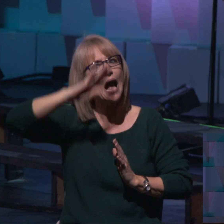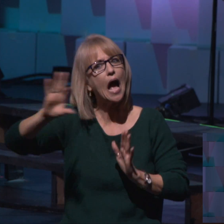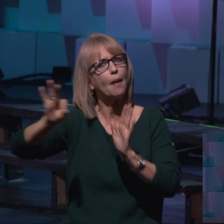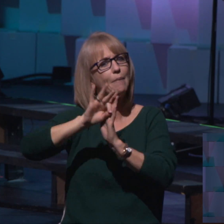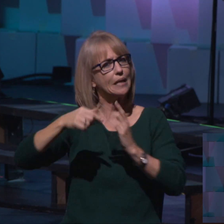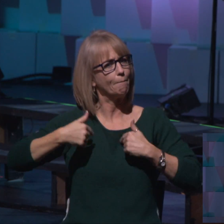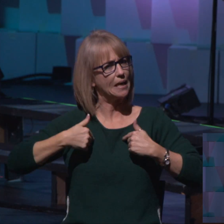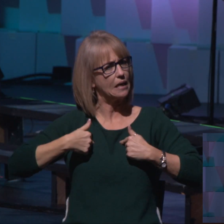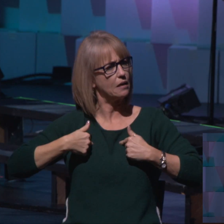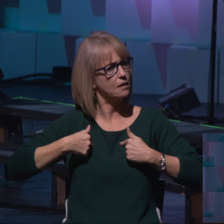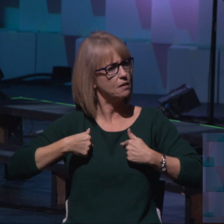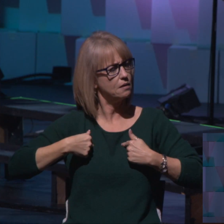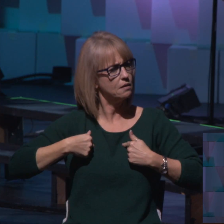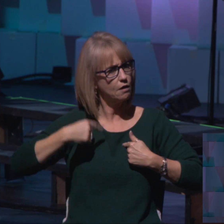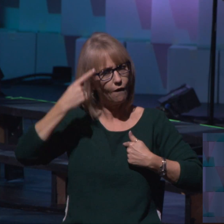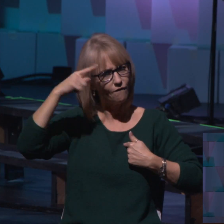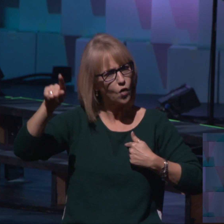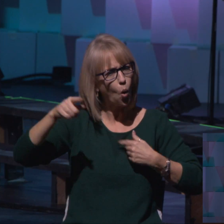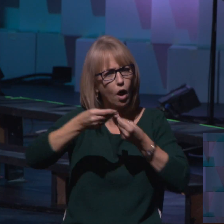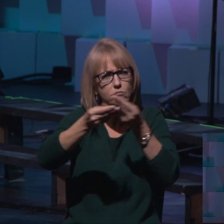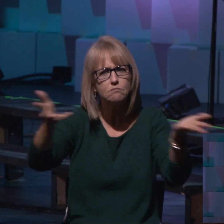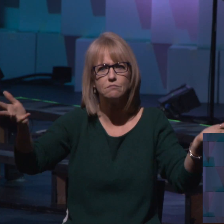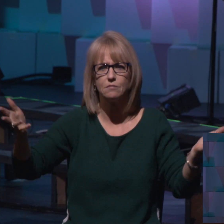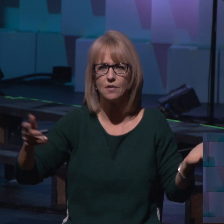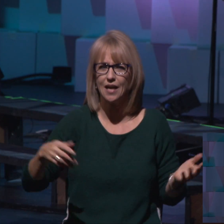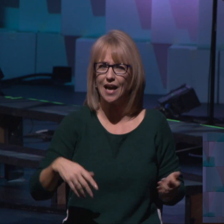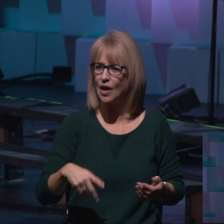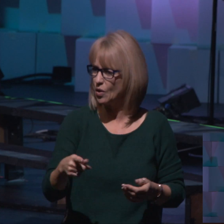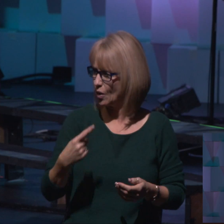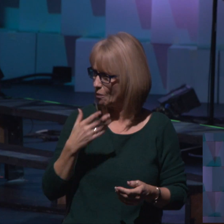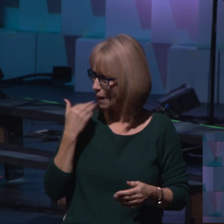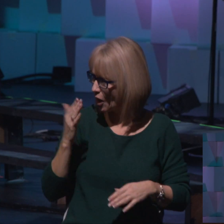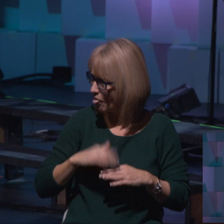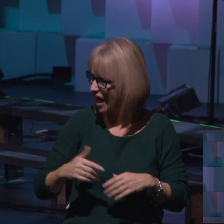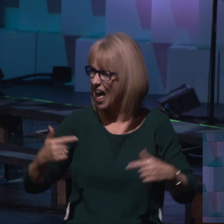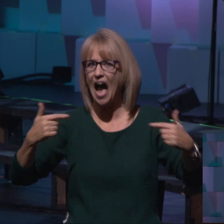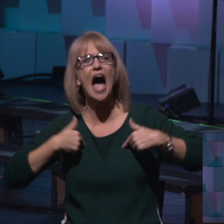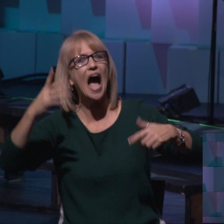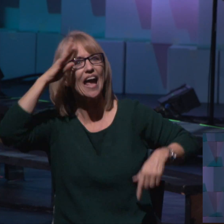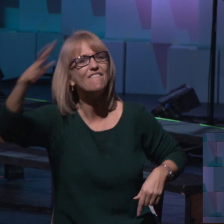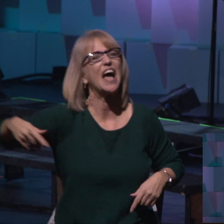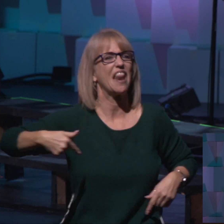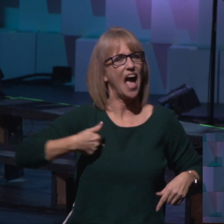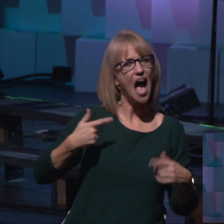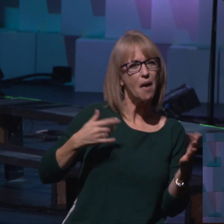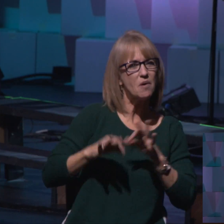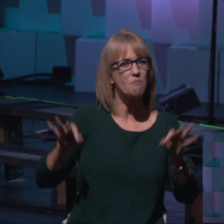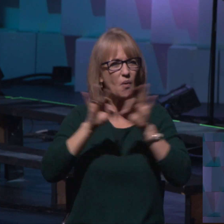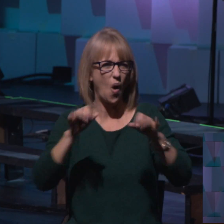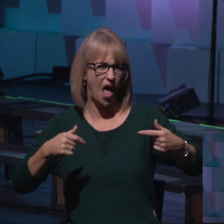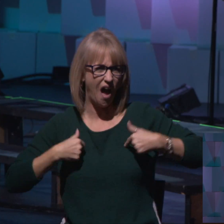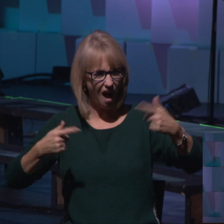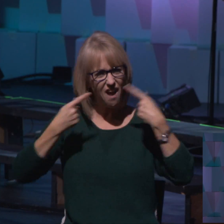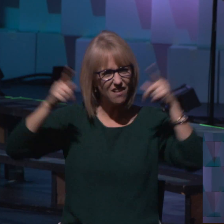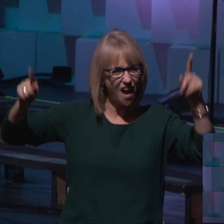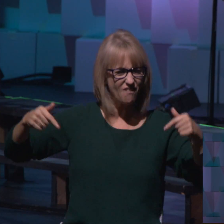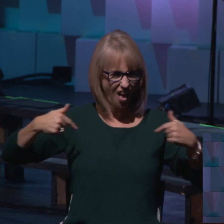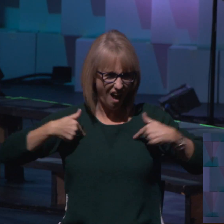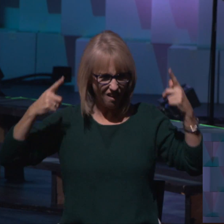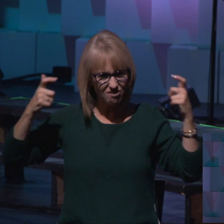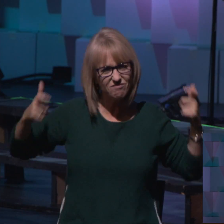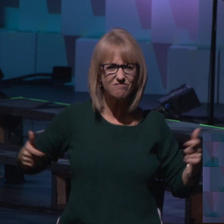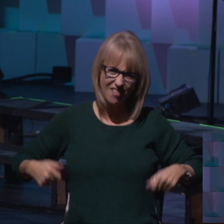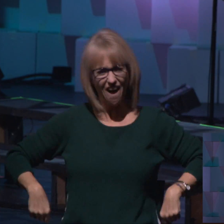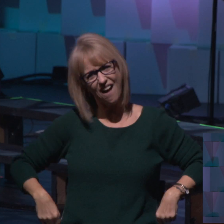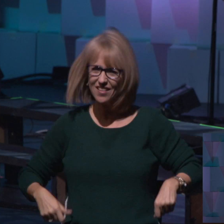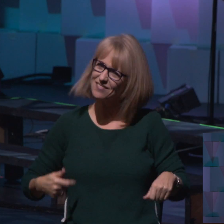me. Isn't that better than saying, I invented, I'm important, I've accomplished more than you, look what I've done, and promote yourself and push yourself